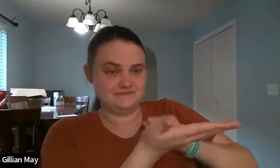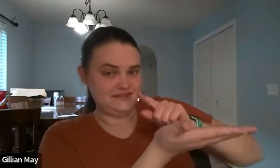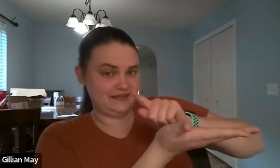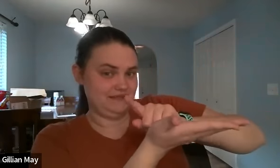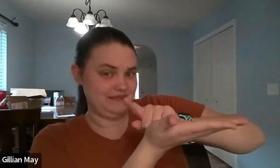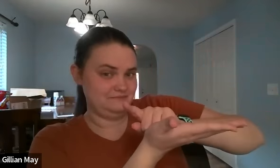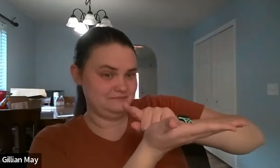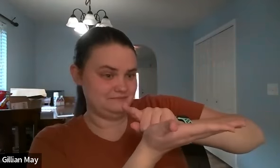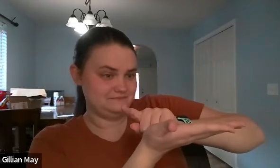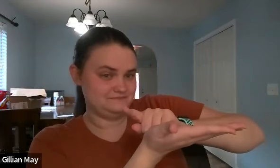Again.